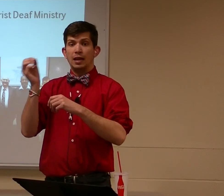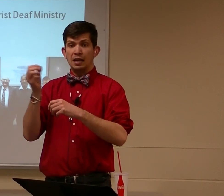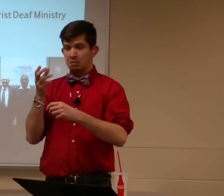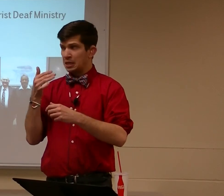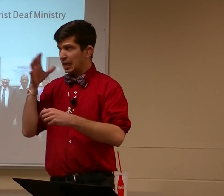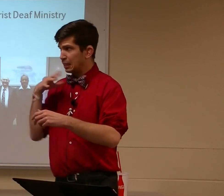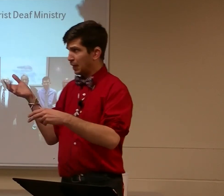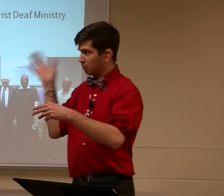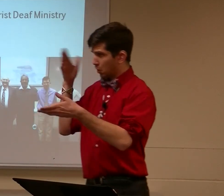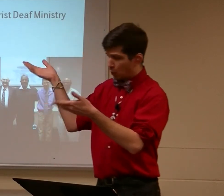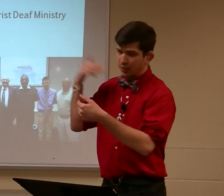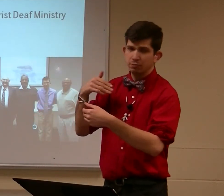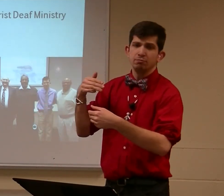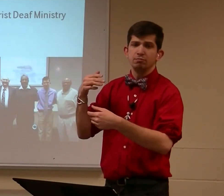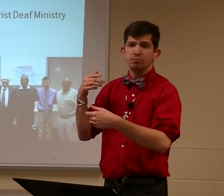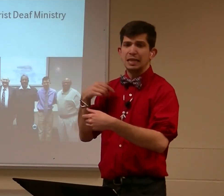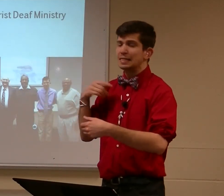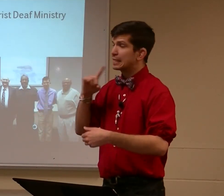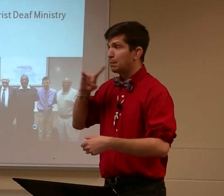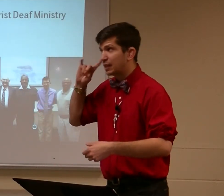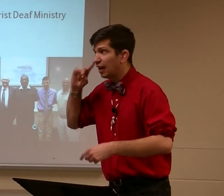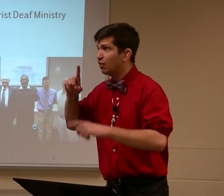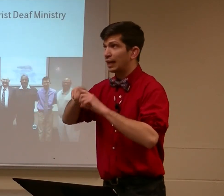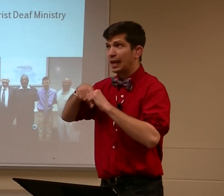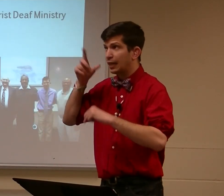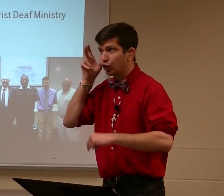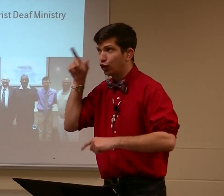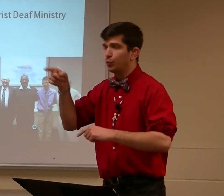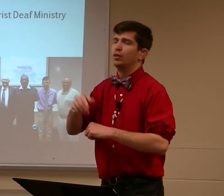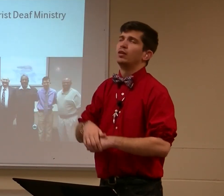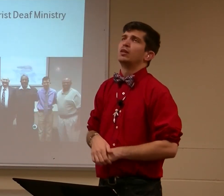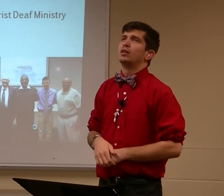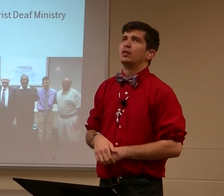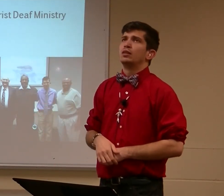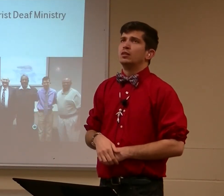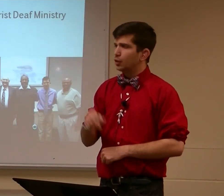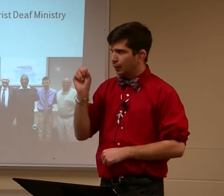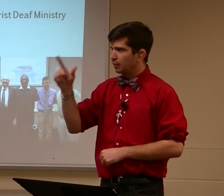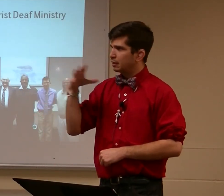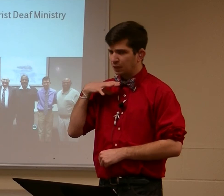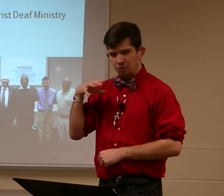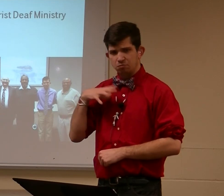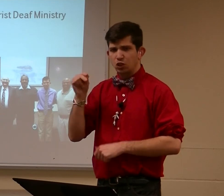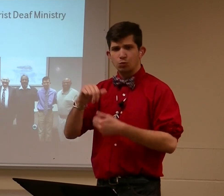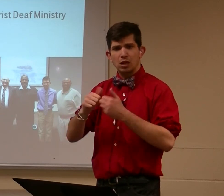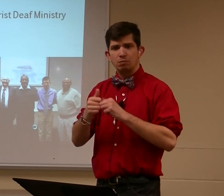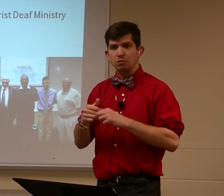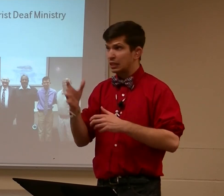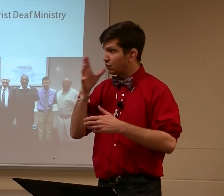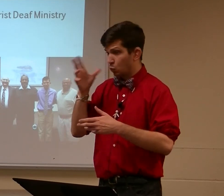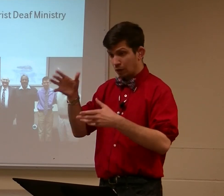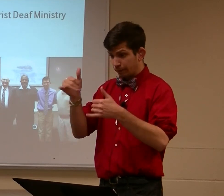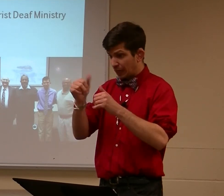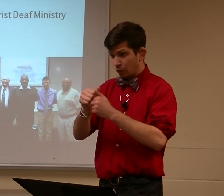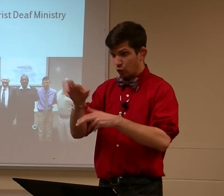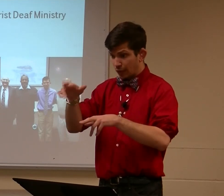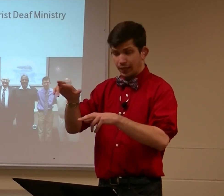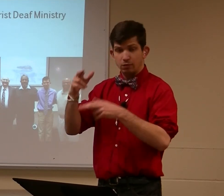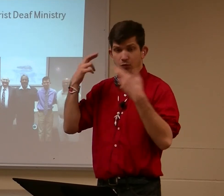And he asked the man, come on in. And he said, I'm deaf, I can't hear you. He said, okay, that's fine, no problem. He said, if you want to play with the